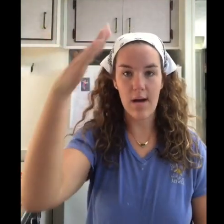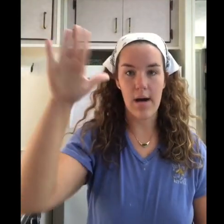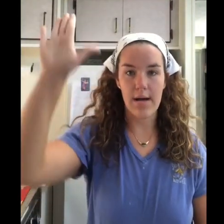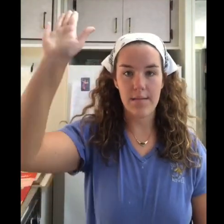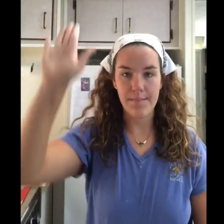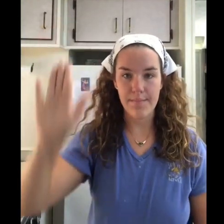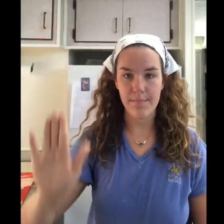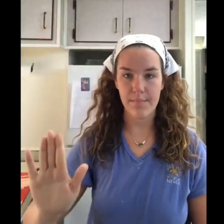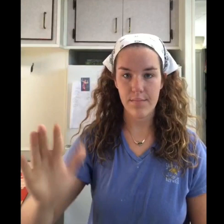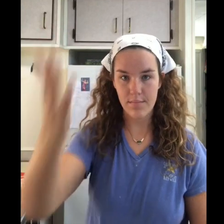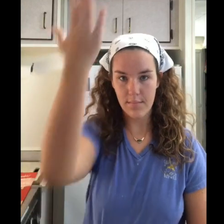God.